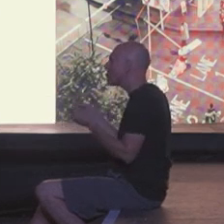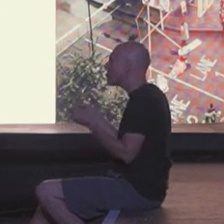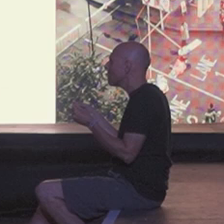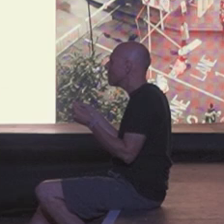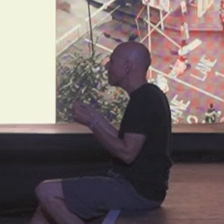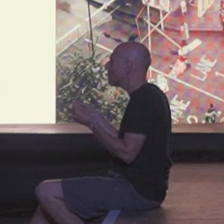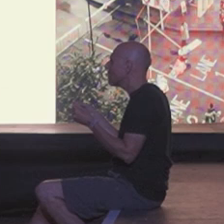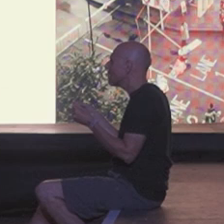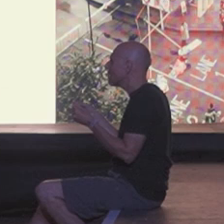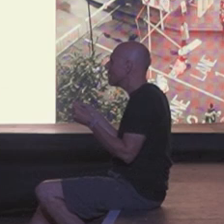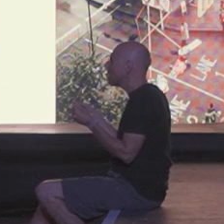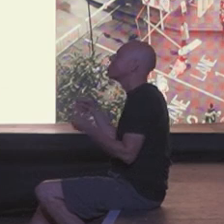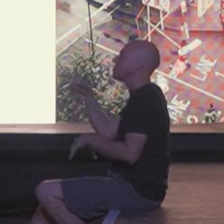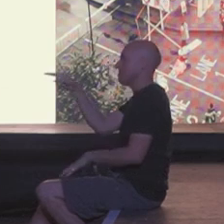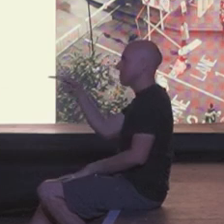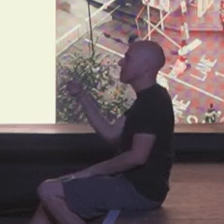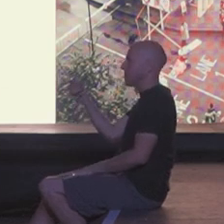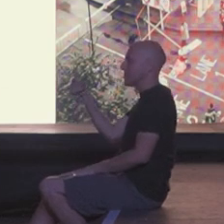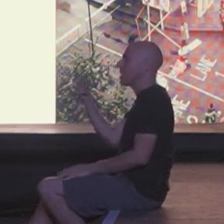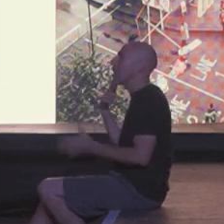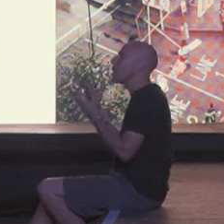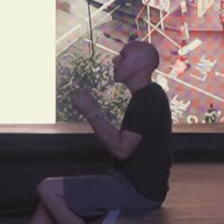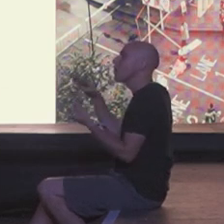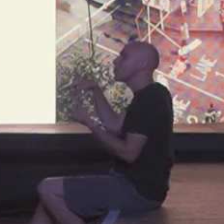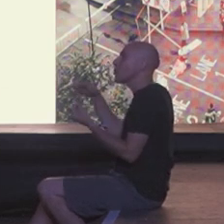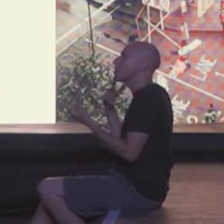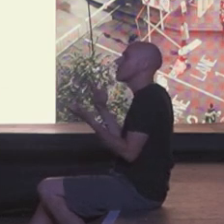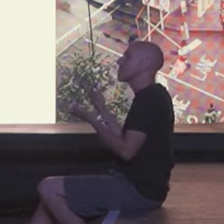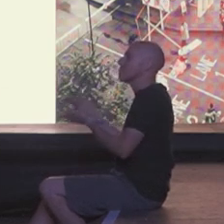down. Yeah.